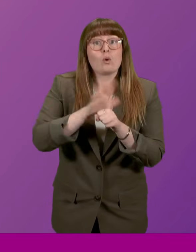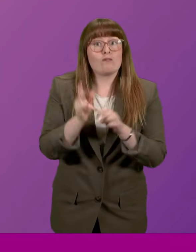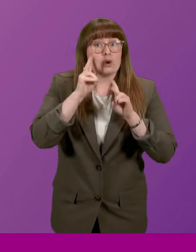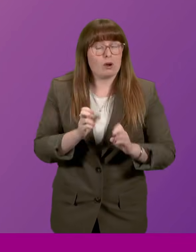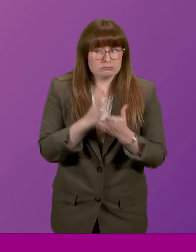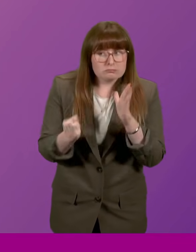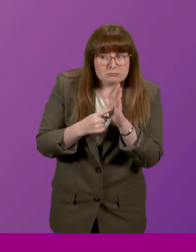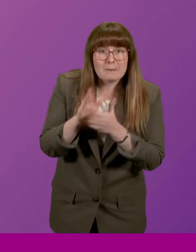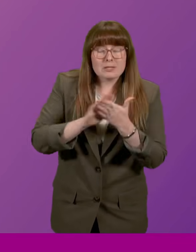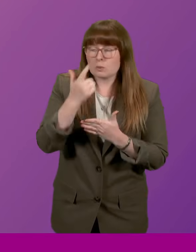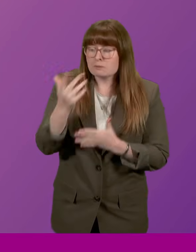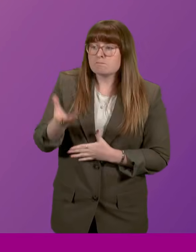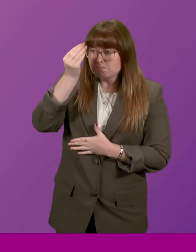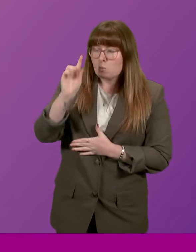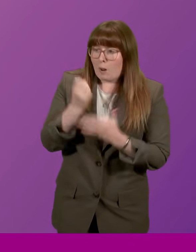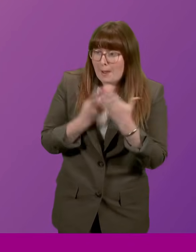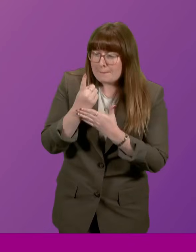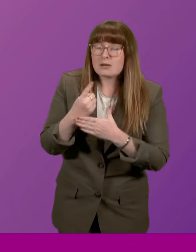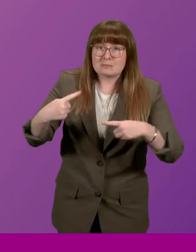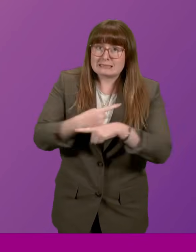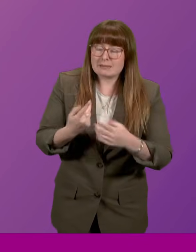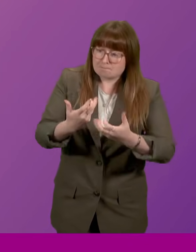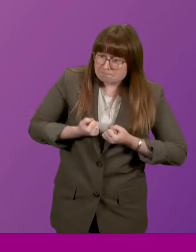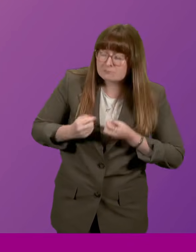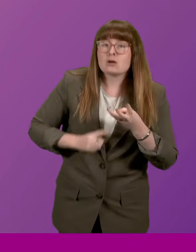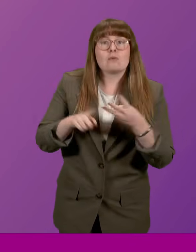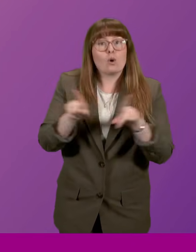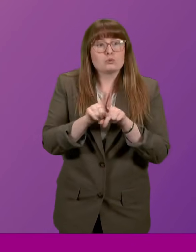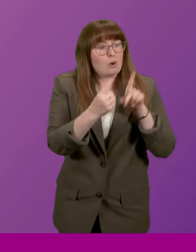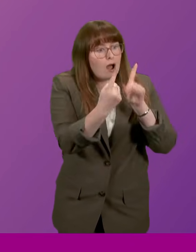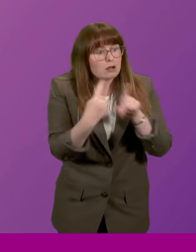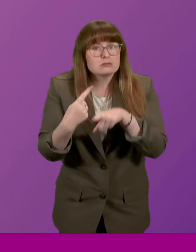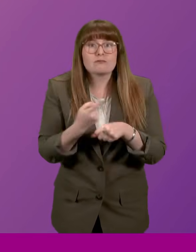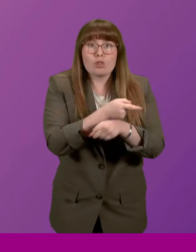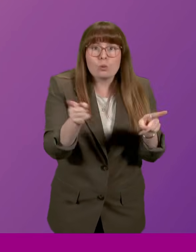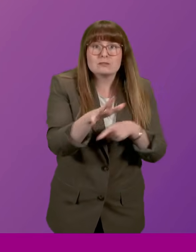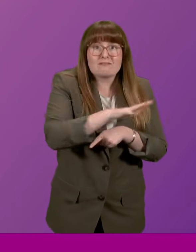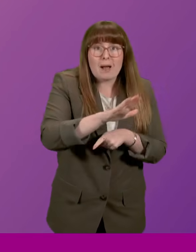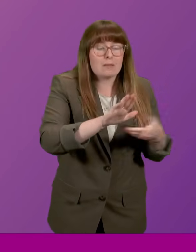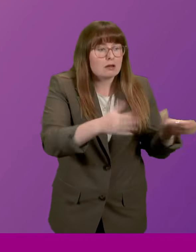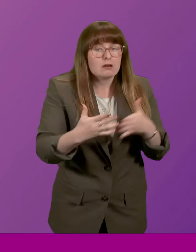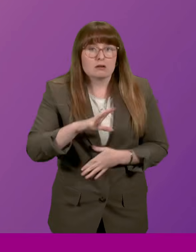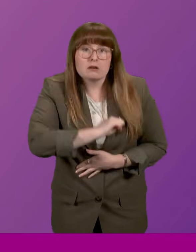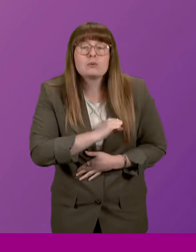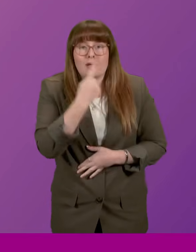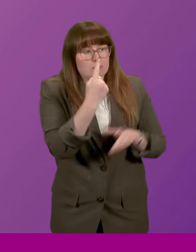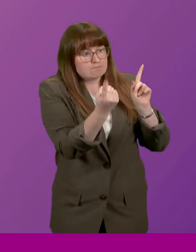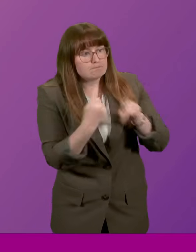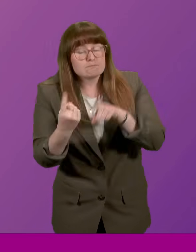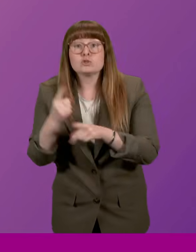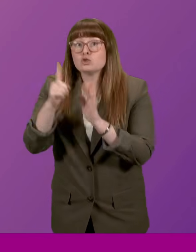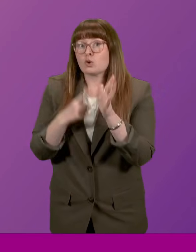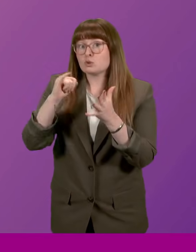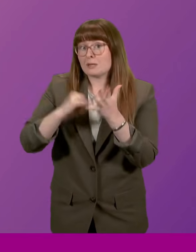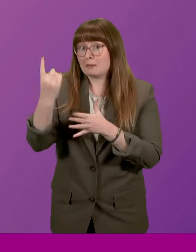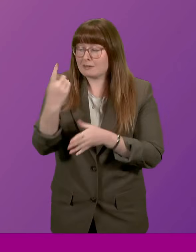can learn lessons, acknowledge mistakes and give answers to mourning families. Given that John Swinney was central to the